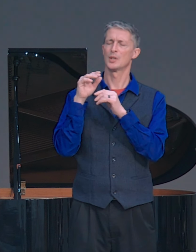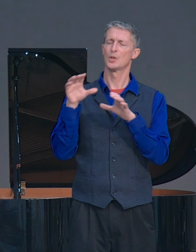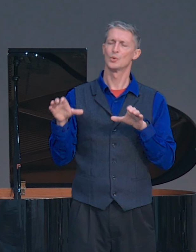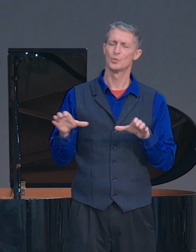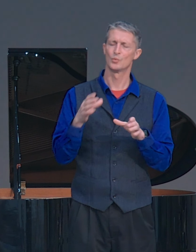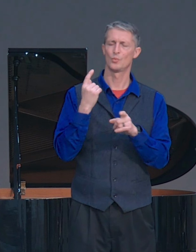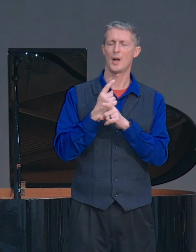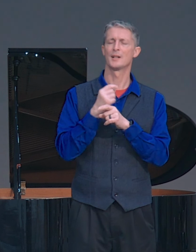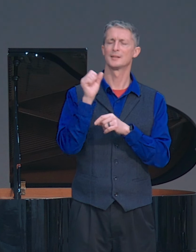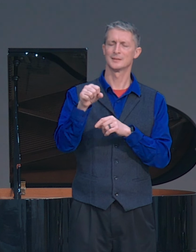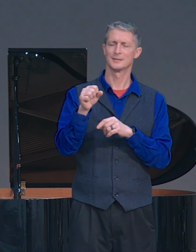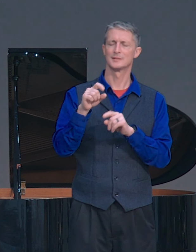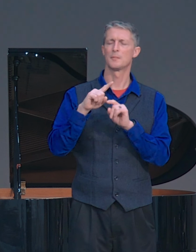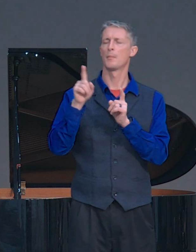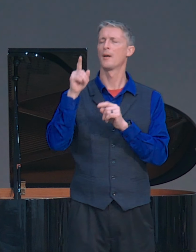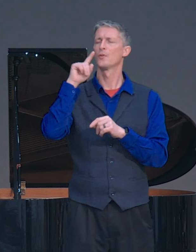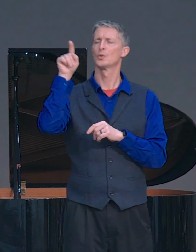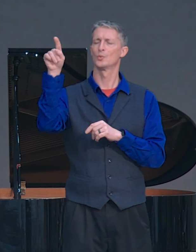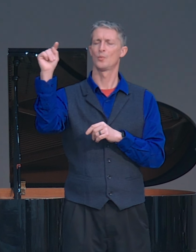And Father, for the one here today